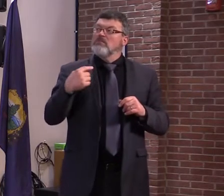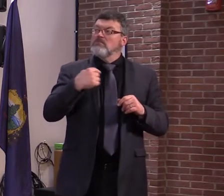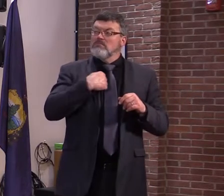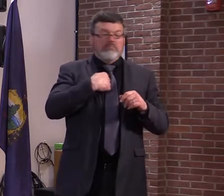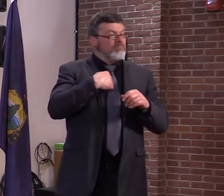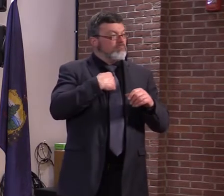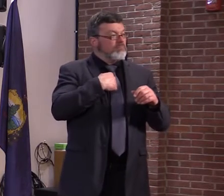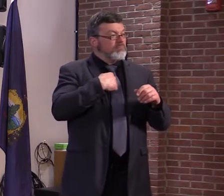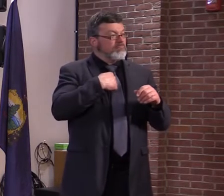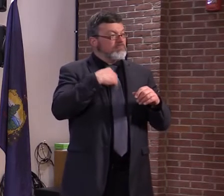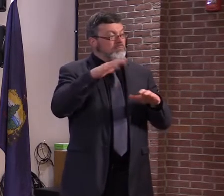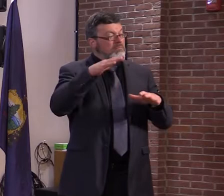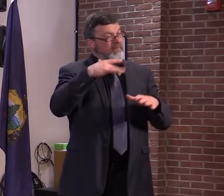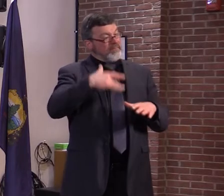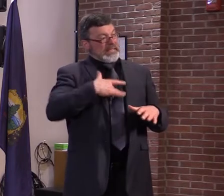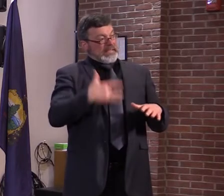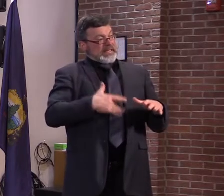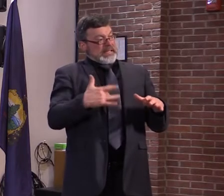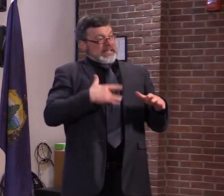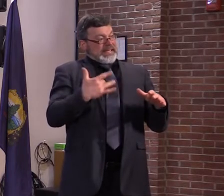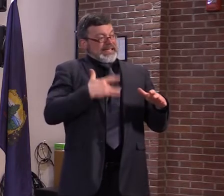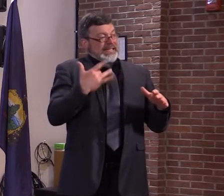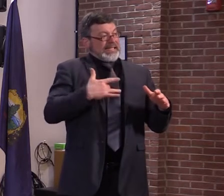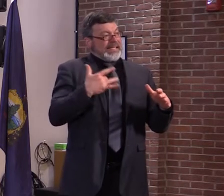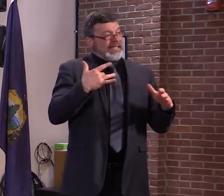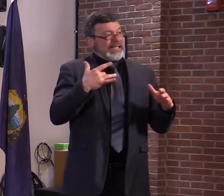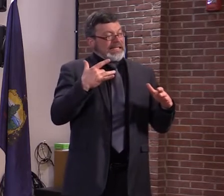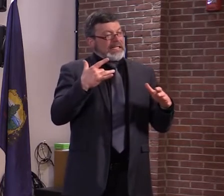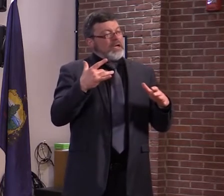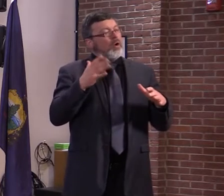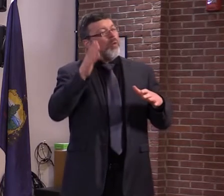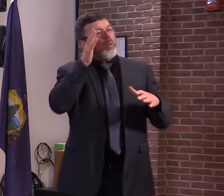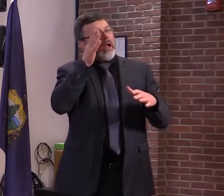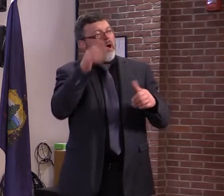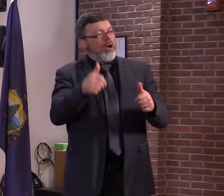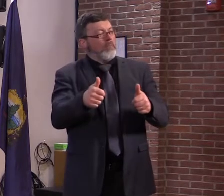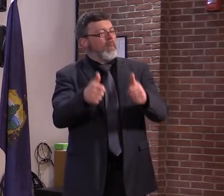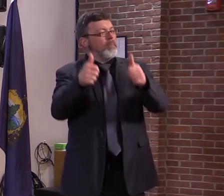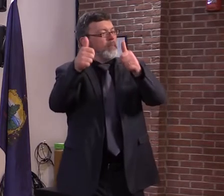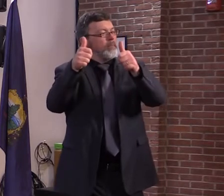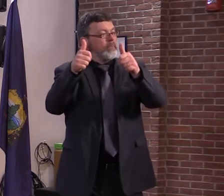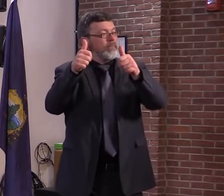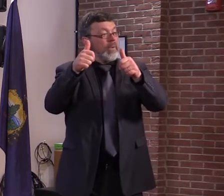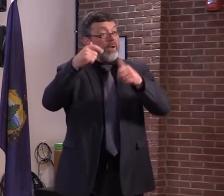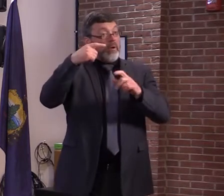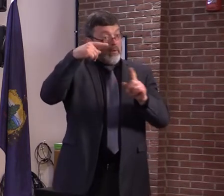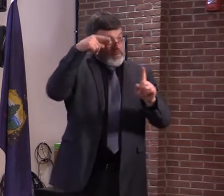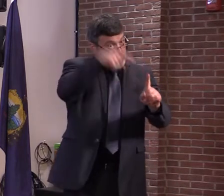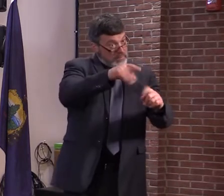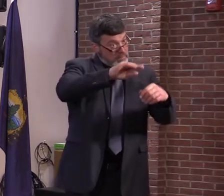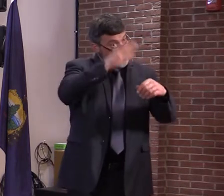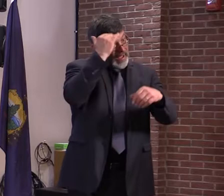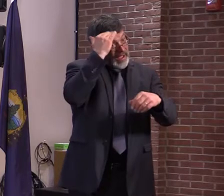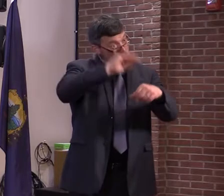more in terms of inflation than pandemic, right? I mean, the inflation is